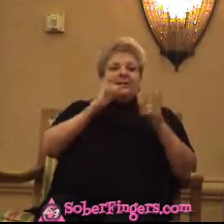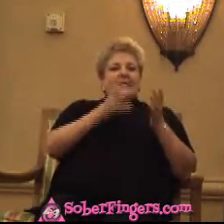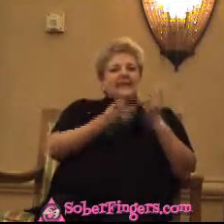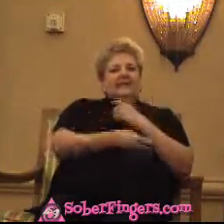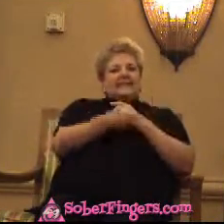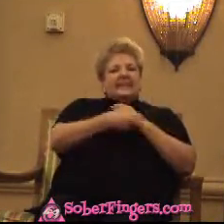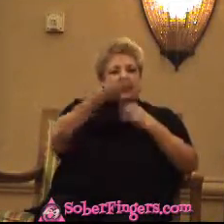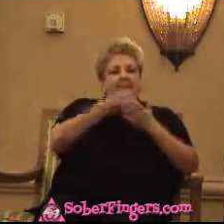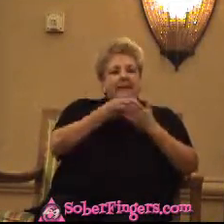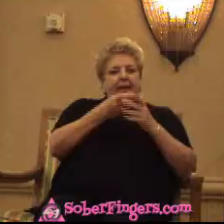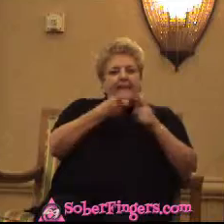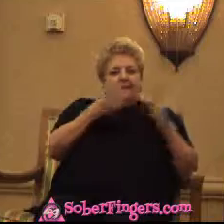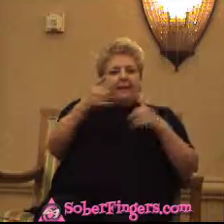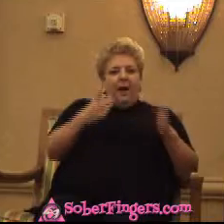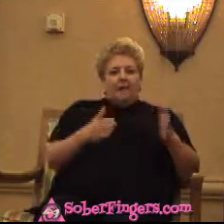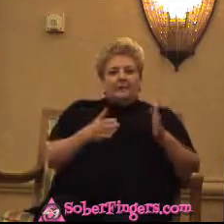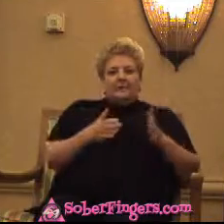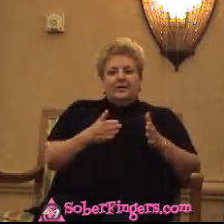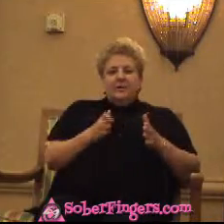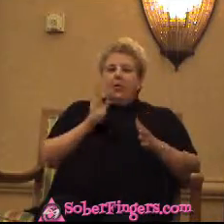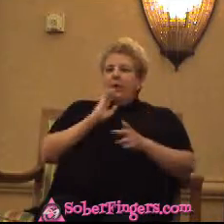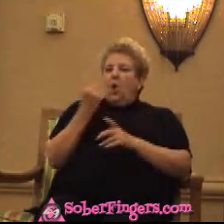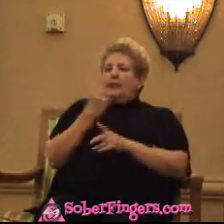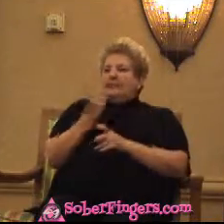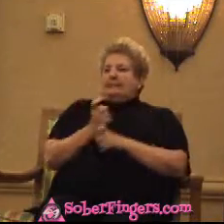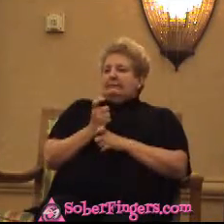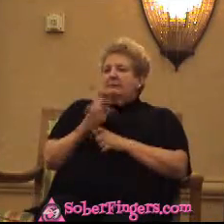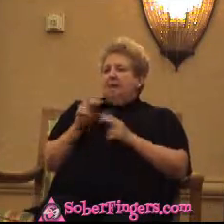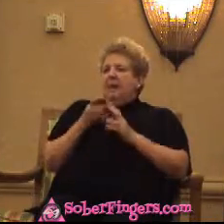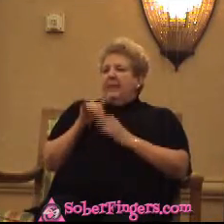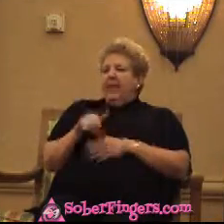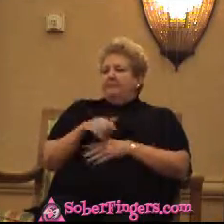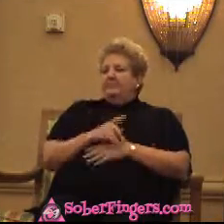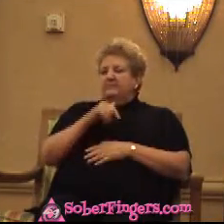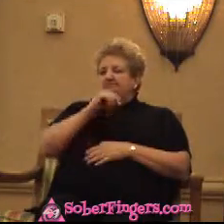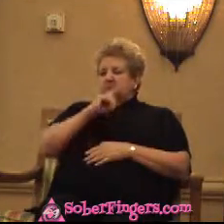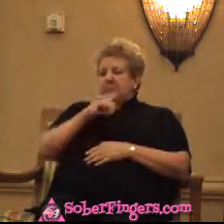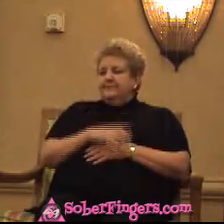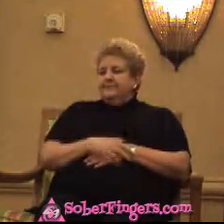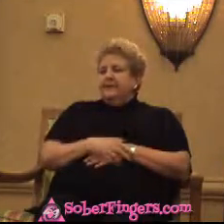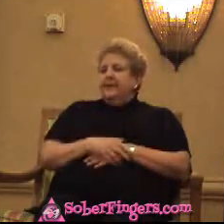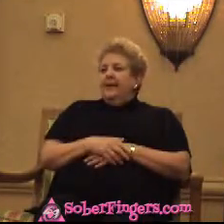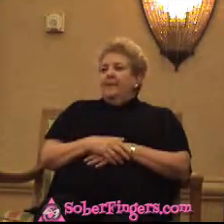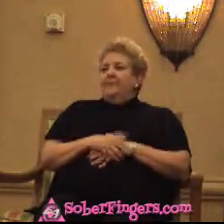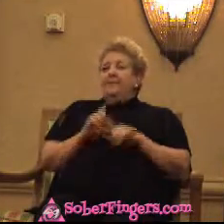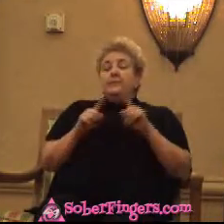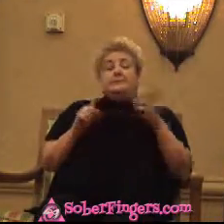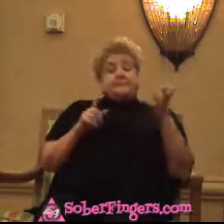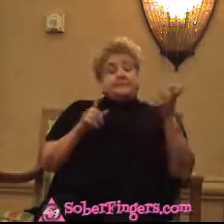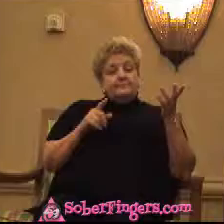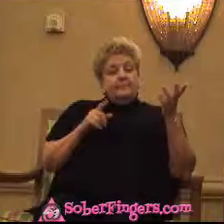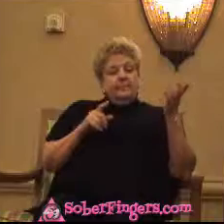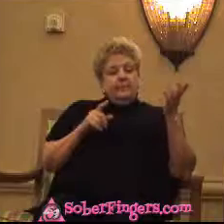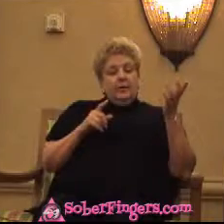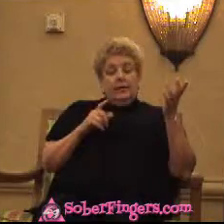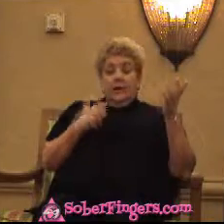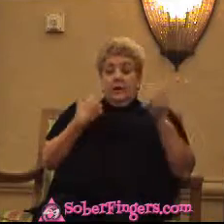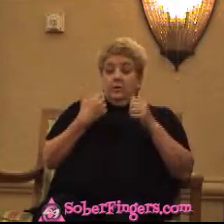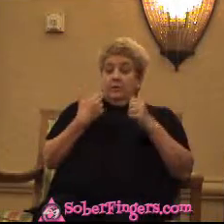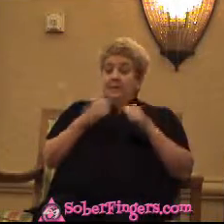once a year. I always kid him about that. So, I mean, I didn't know anything about the Pacific Group, but now I'm 5 years sober, and Keith said,